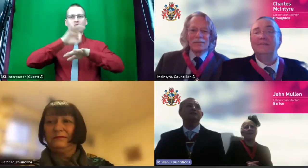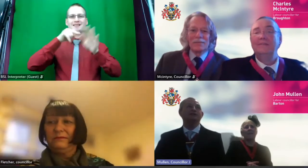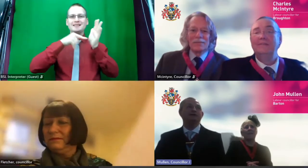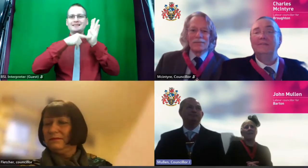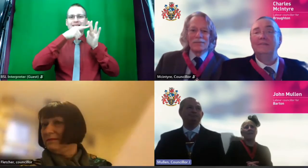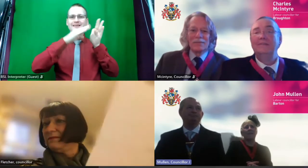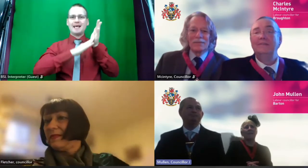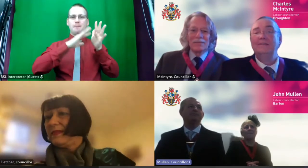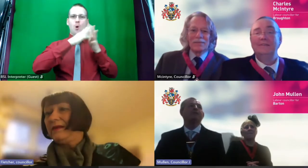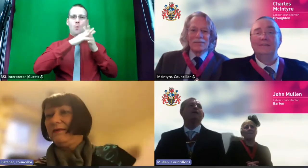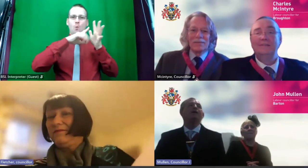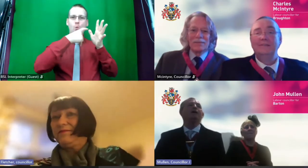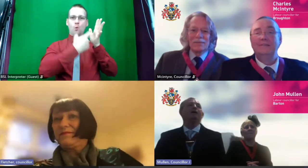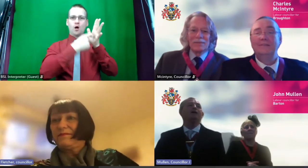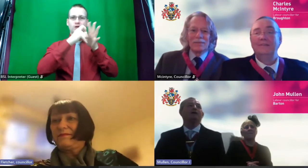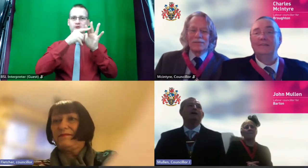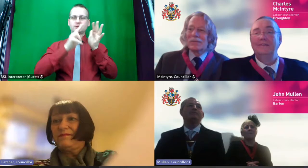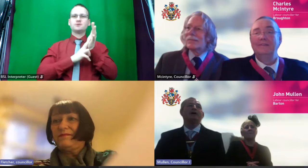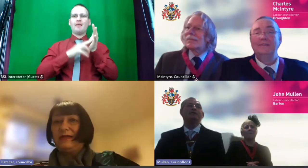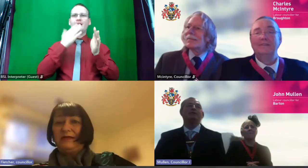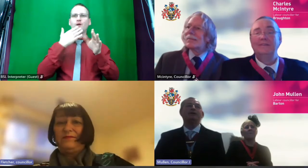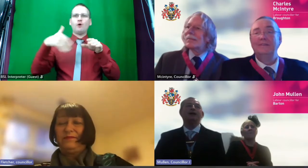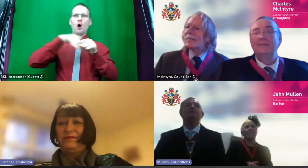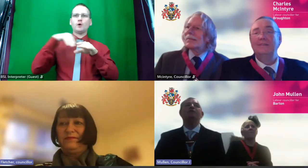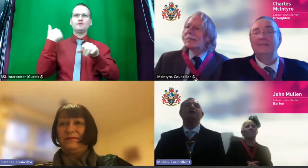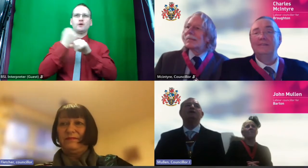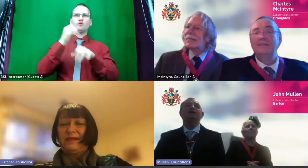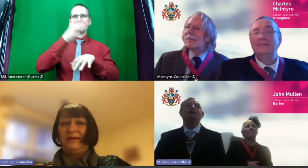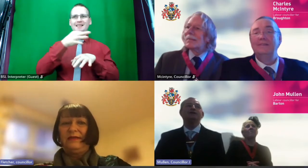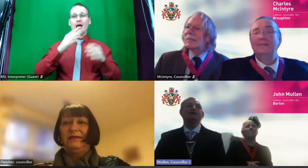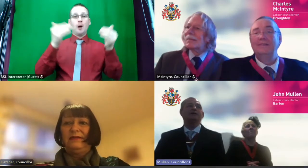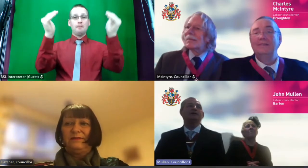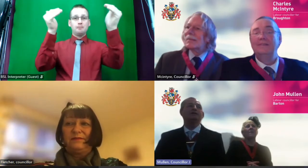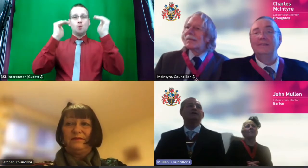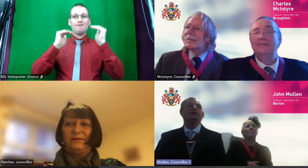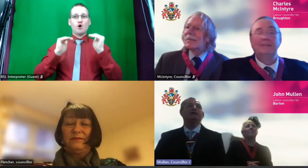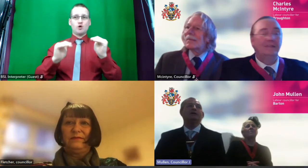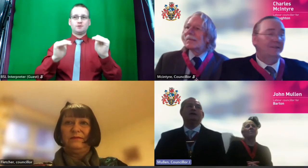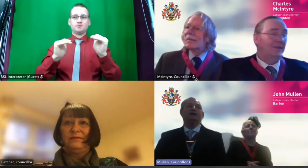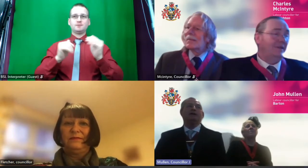for the city. Okay, I'm going to now move on in the agenda.